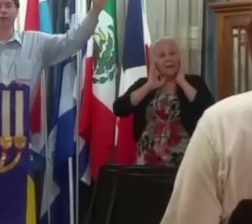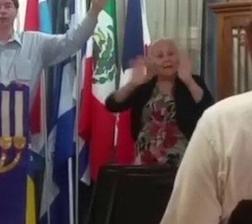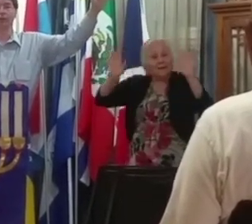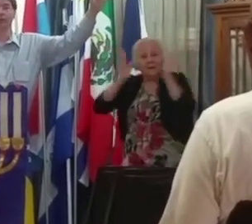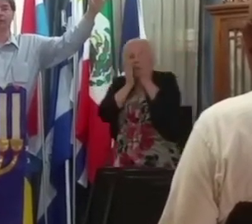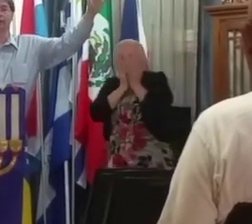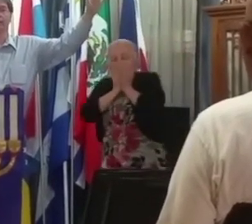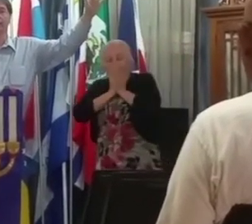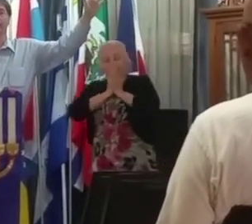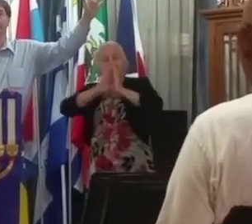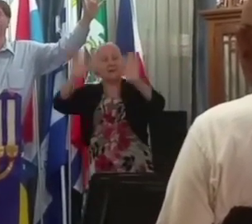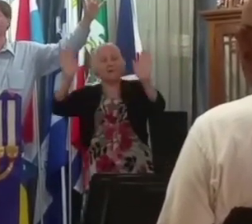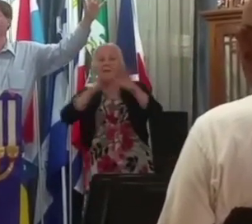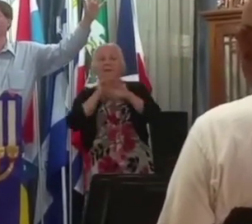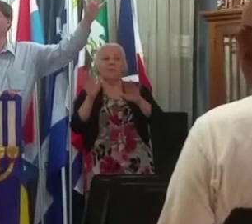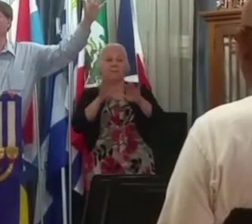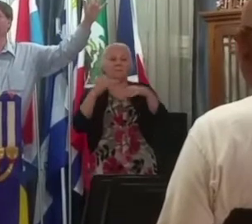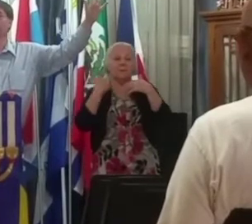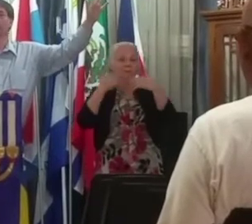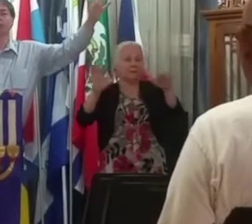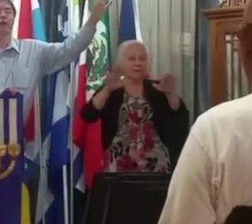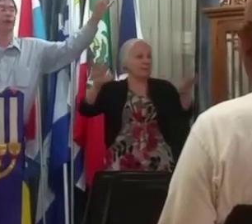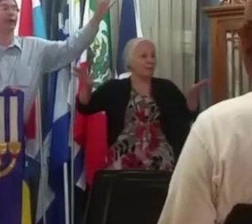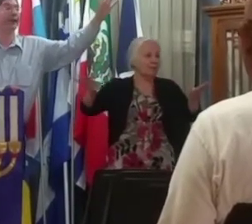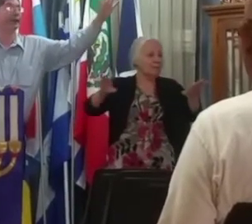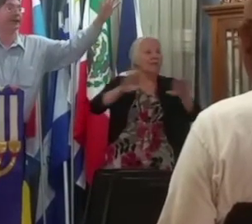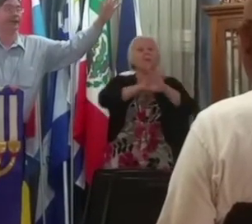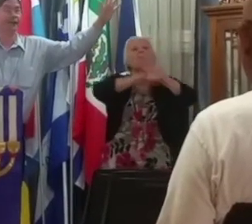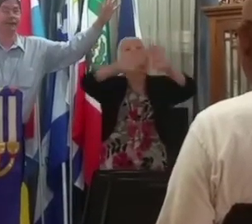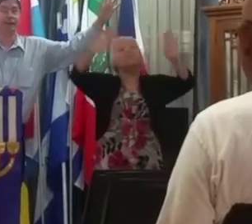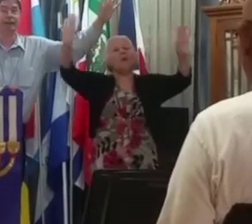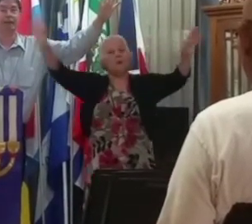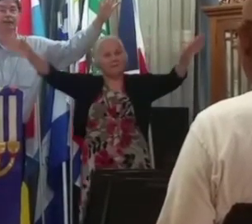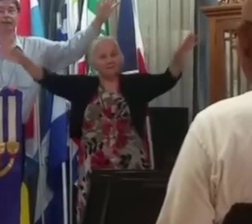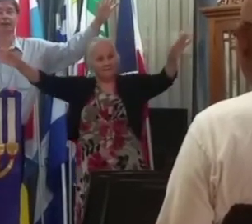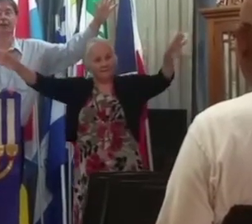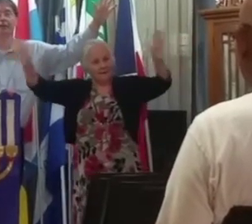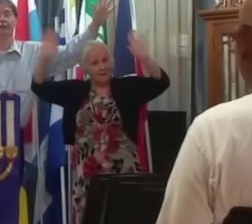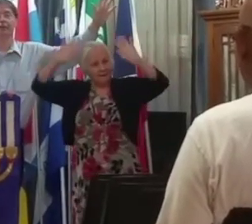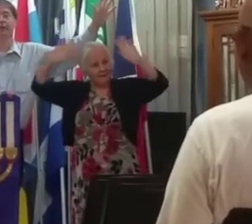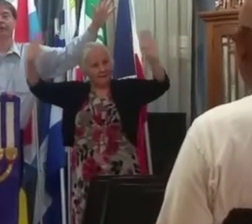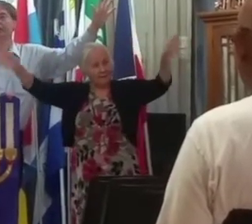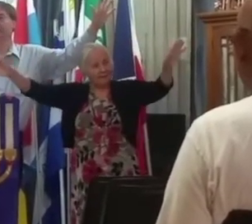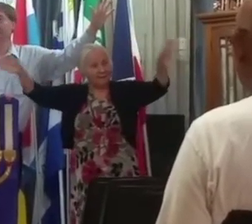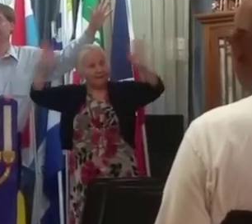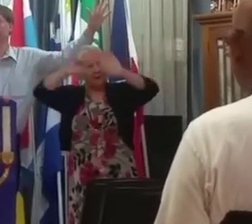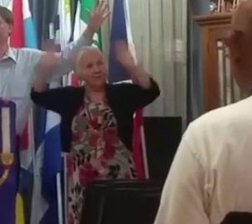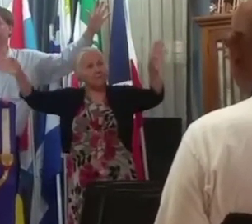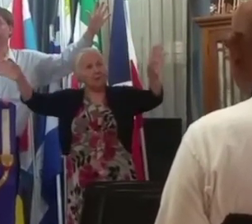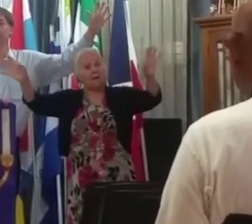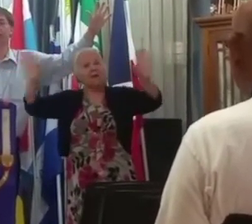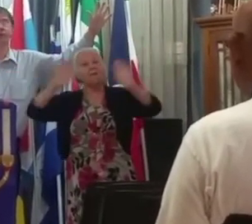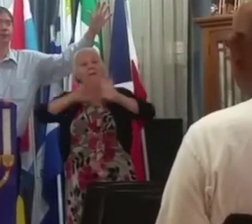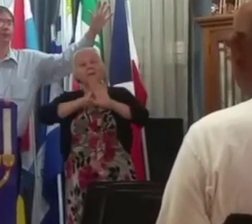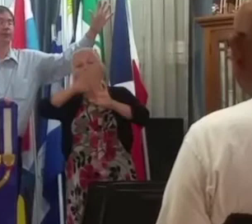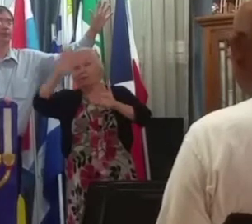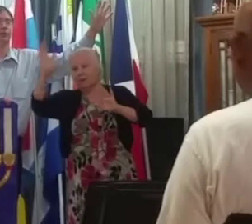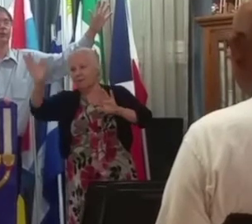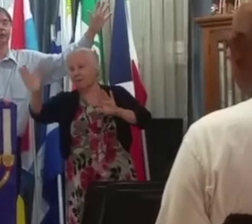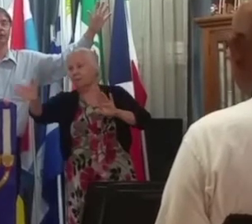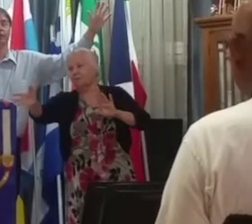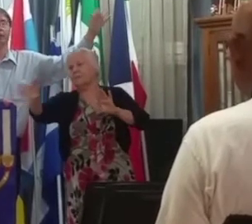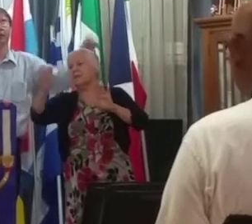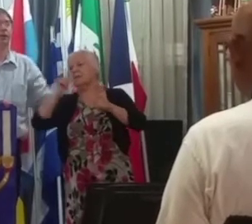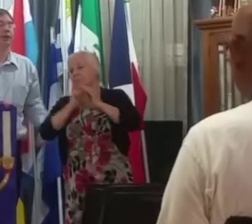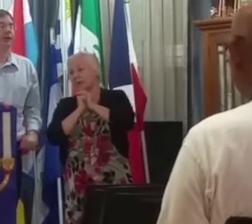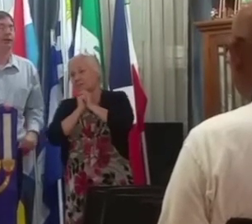system? Que, mire, no le digo qué es porque sweet wind. Lo que yo oí en el himno era otra